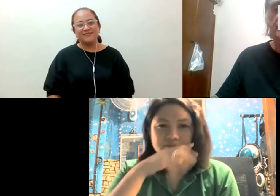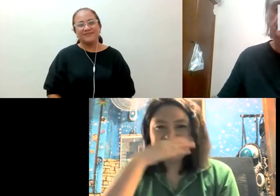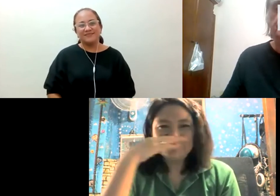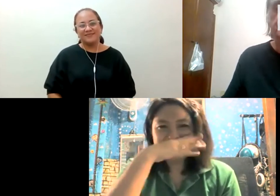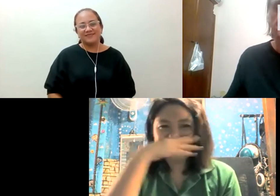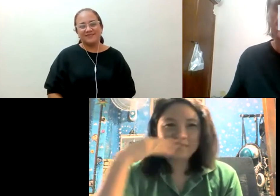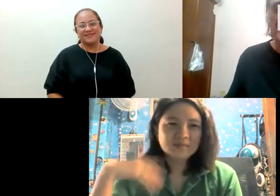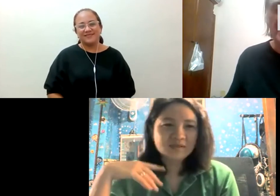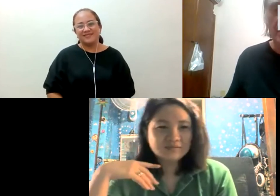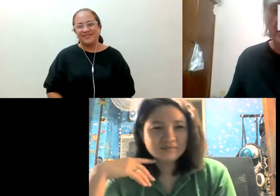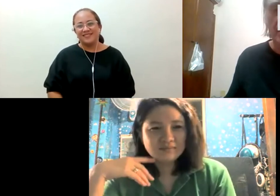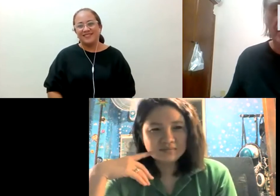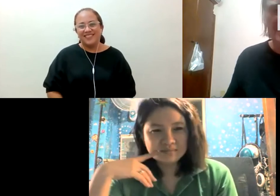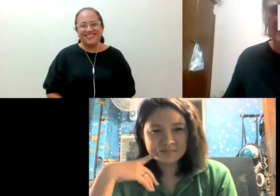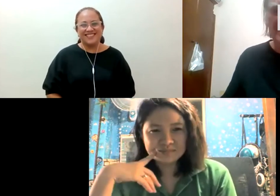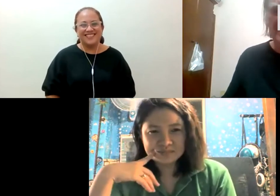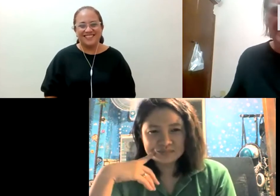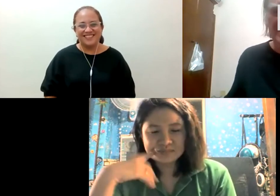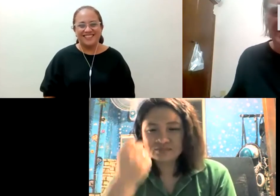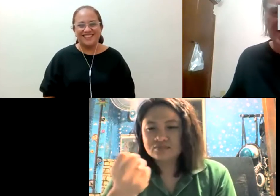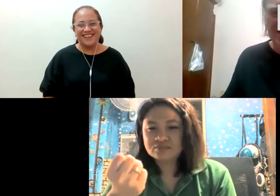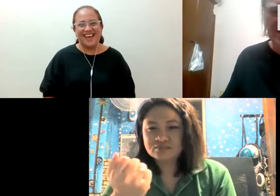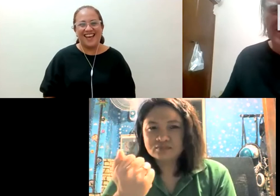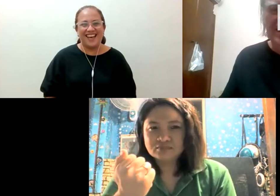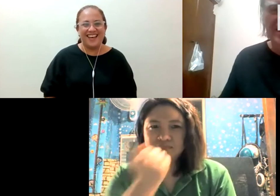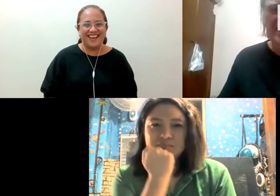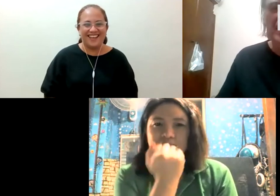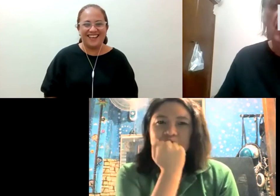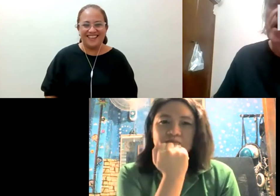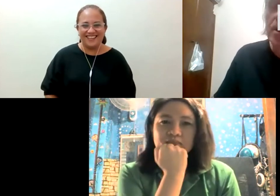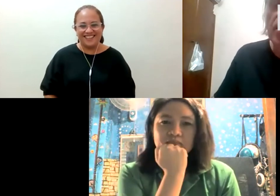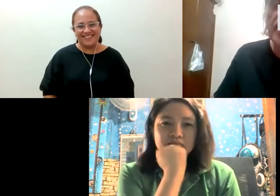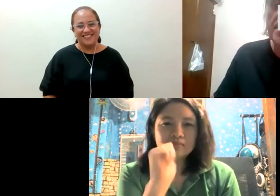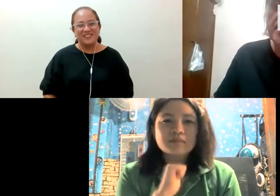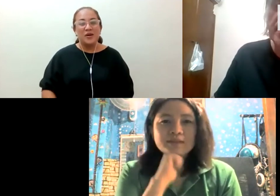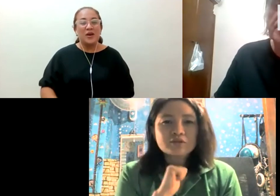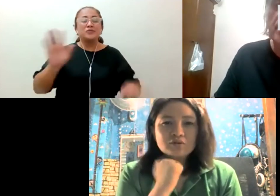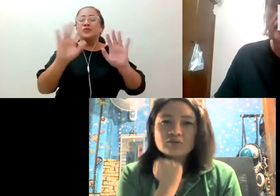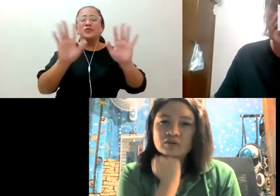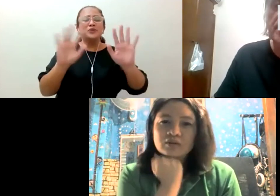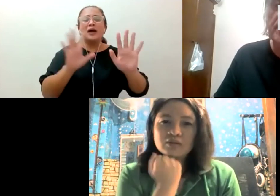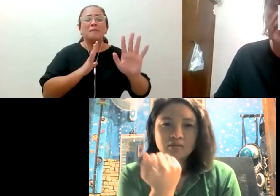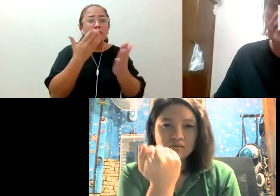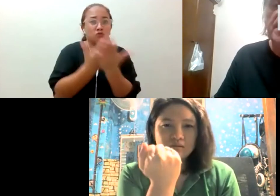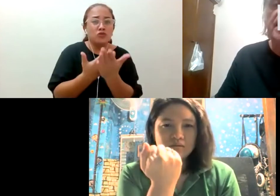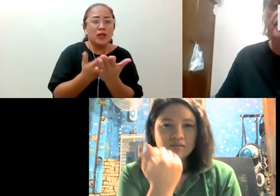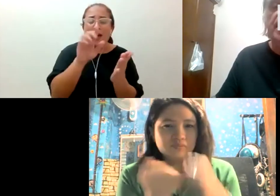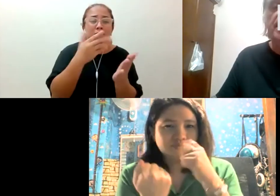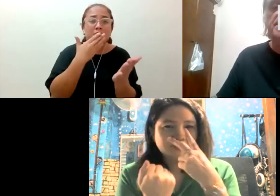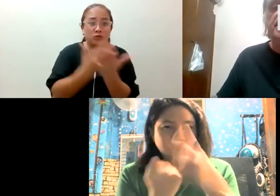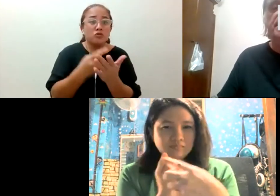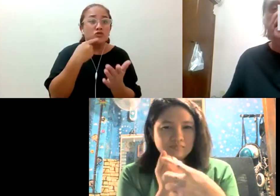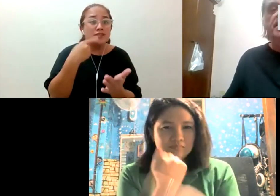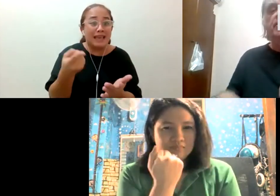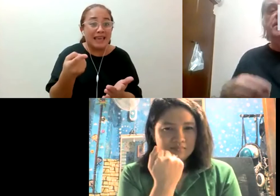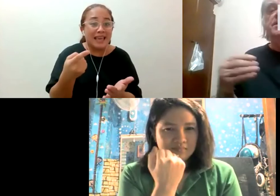Right. Shaq is saying foul, but good try, Meng. Okay, no, but it's good. It's good that you say that